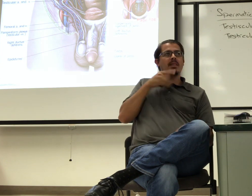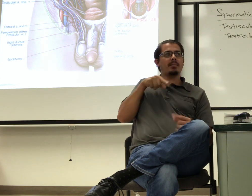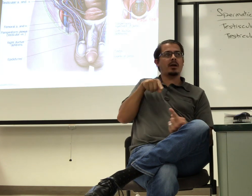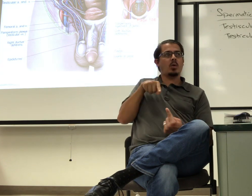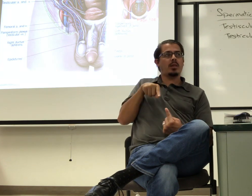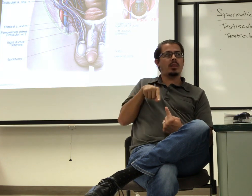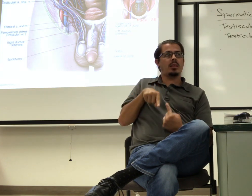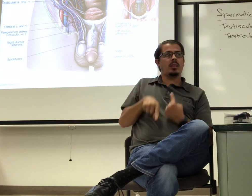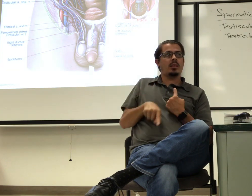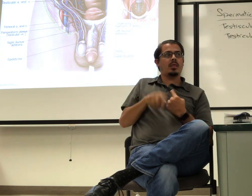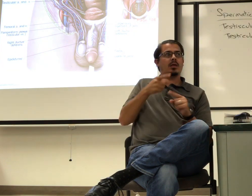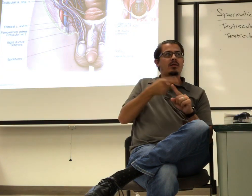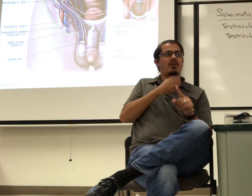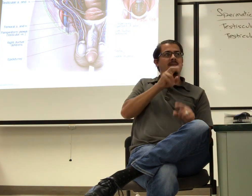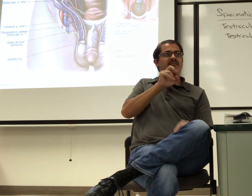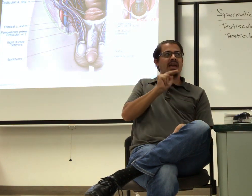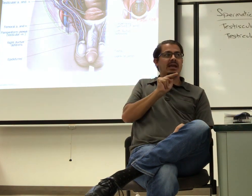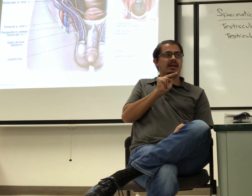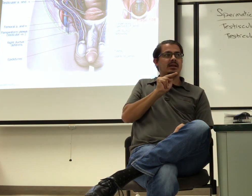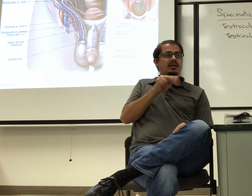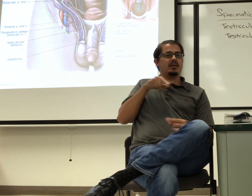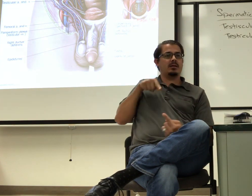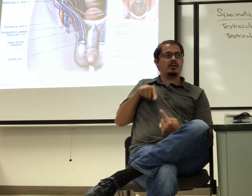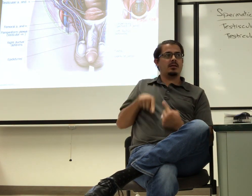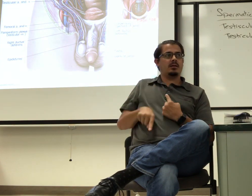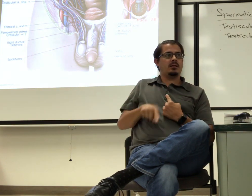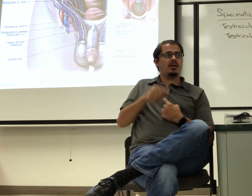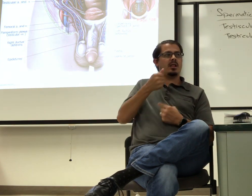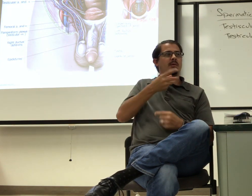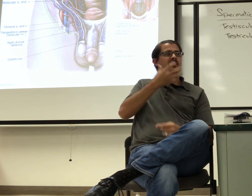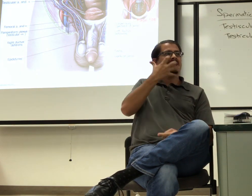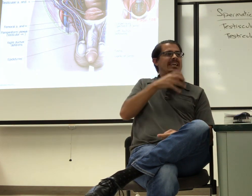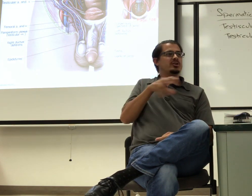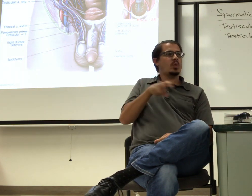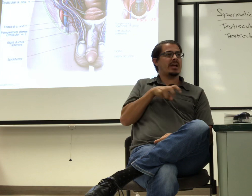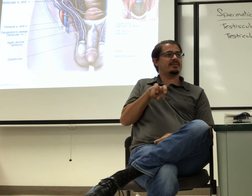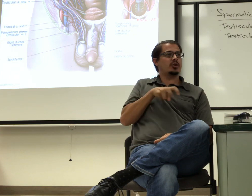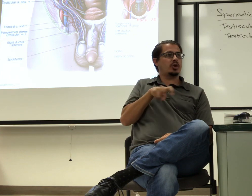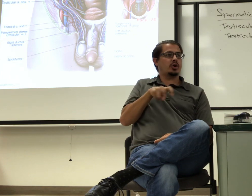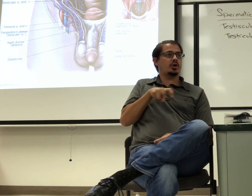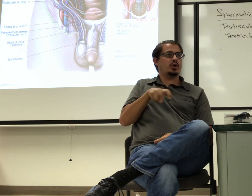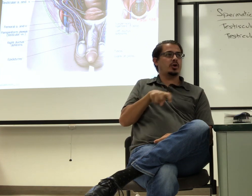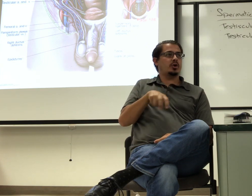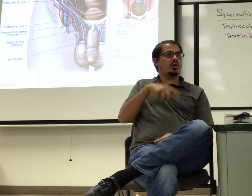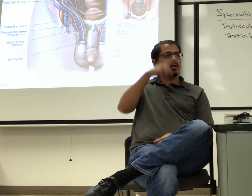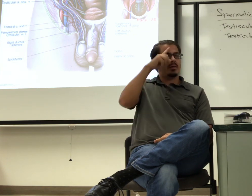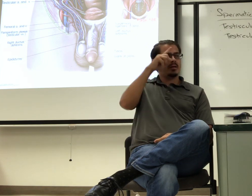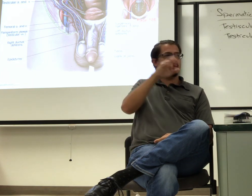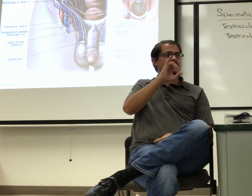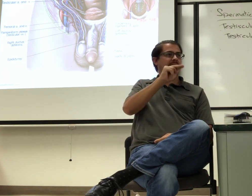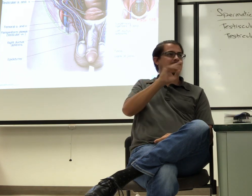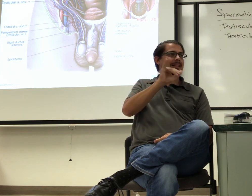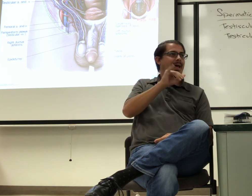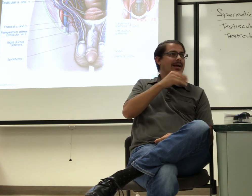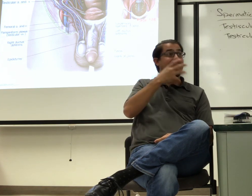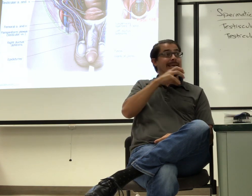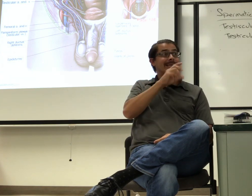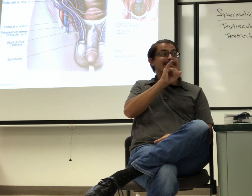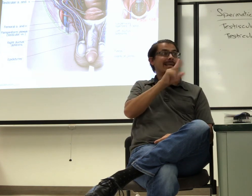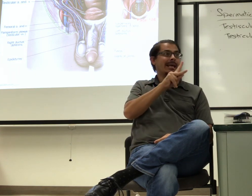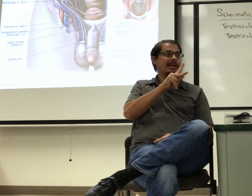by the veins that run right next to it. So there's a bit of a heat dissipation. Think of the veins as being a heat sink.